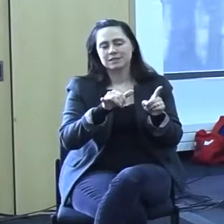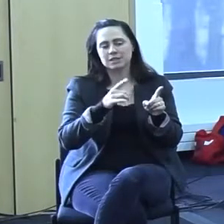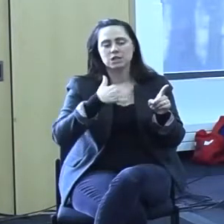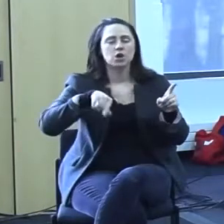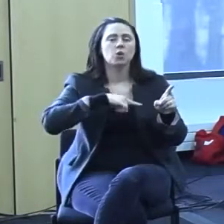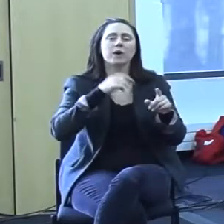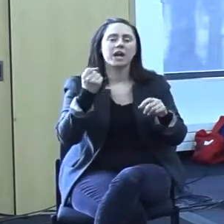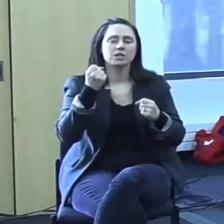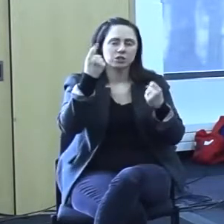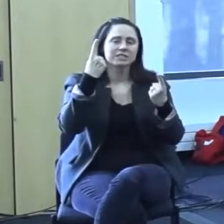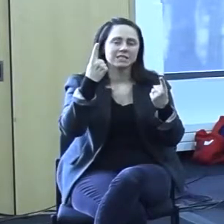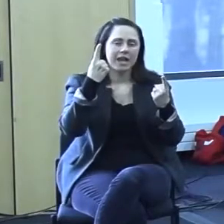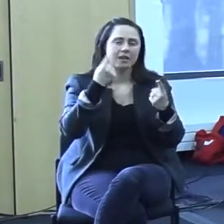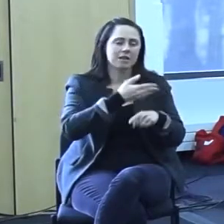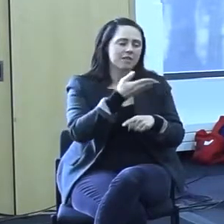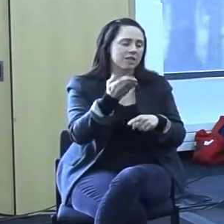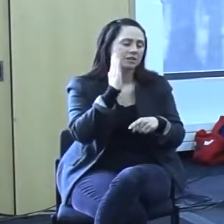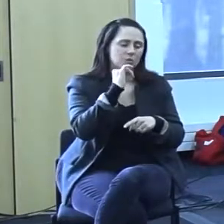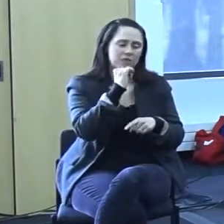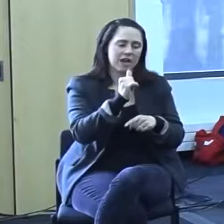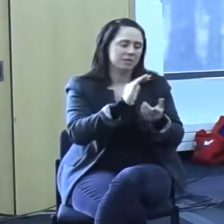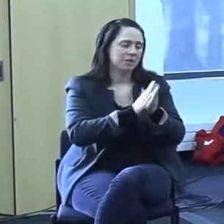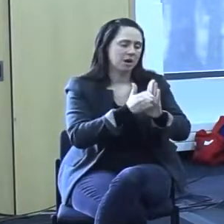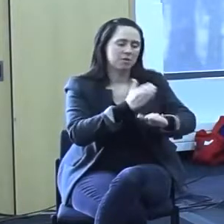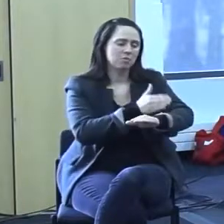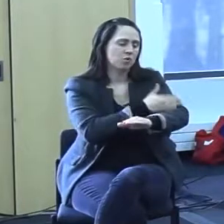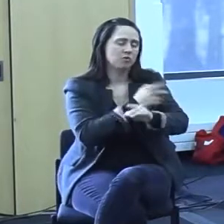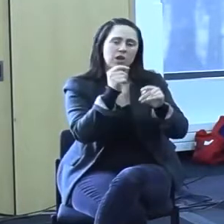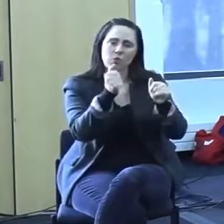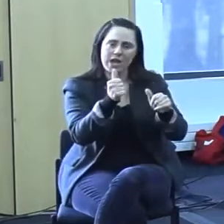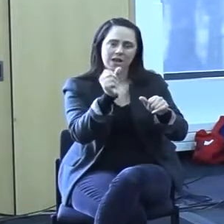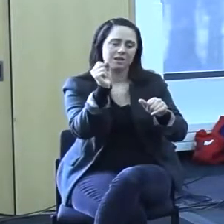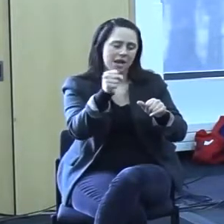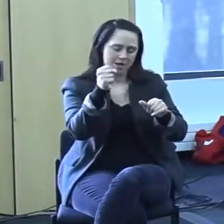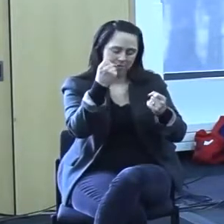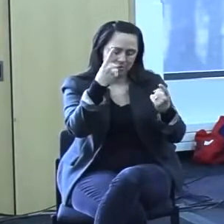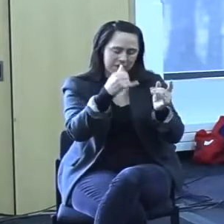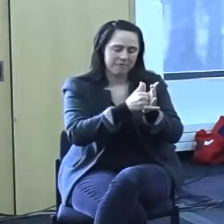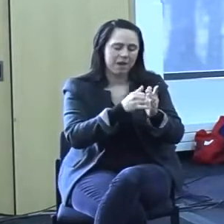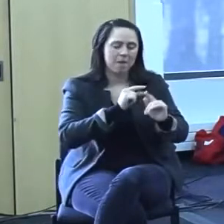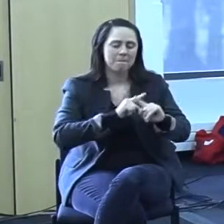we understand things won't get improved right away, but